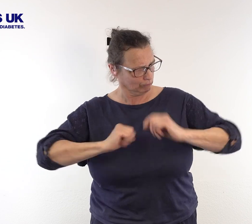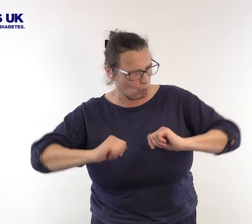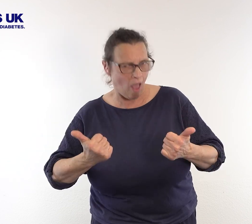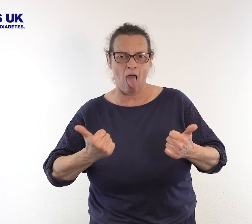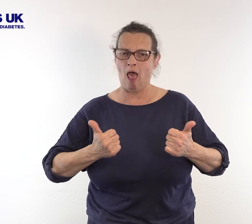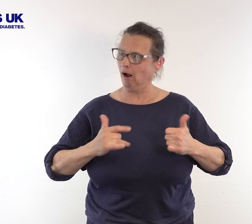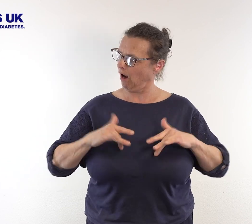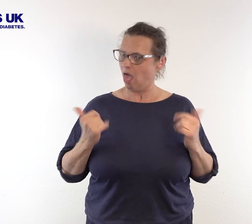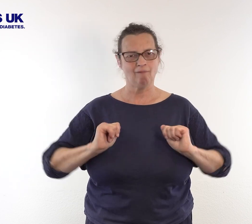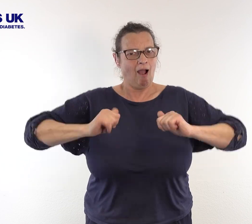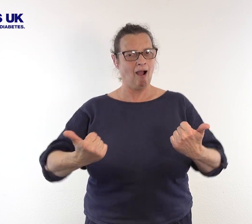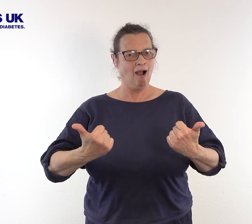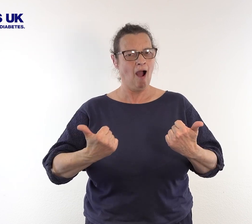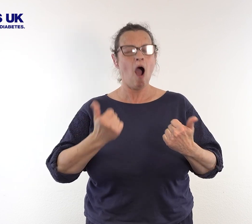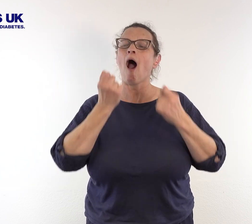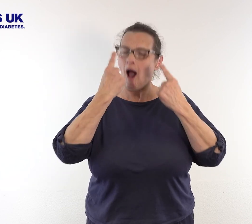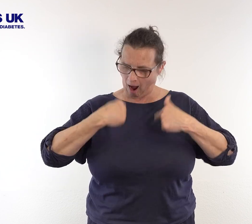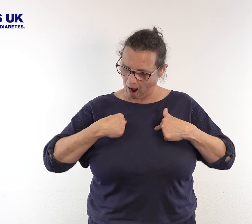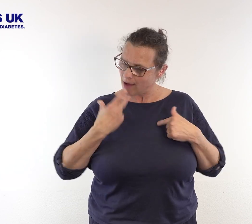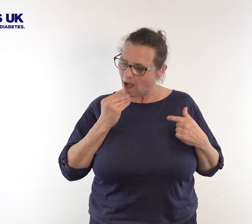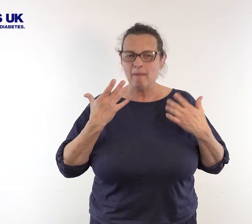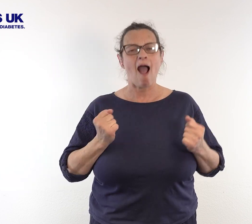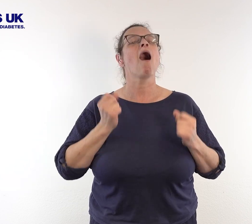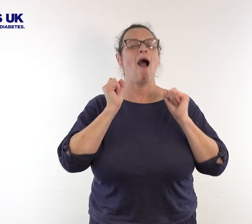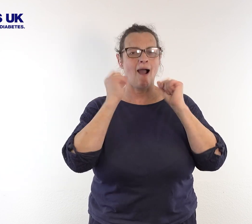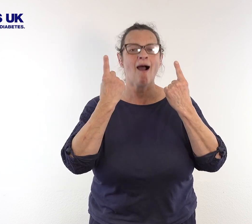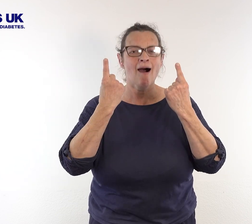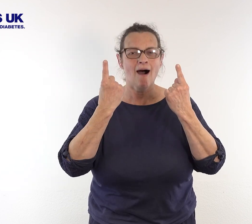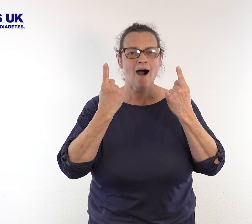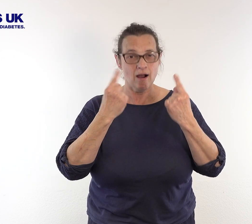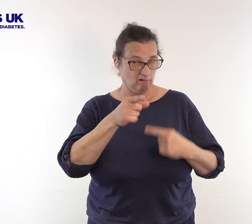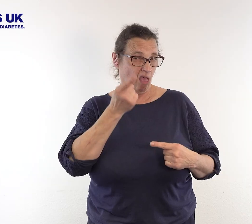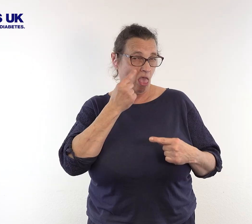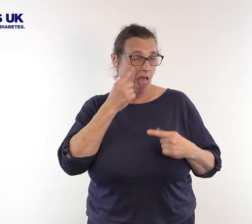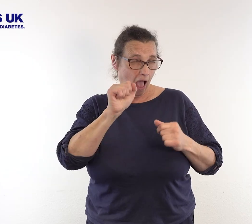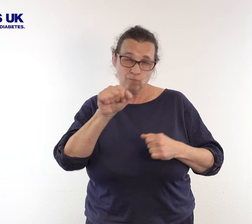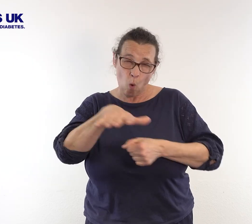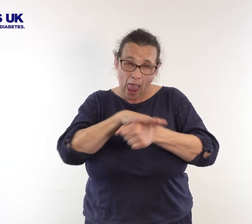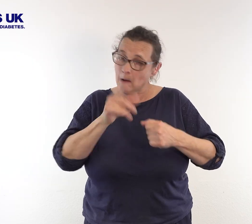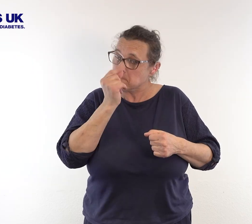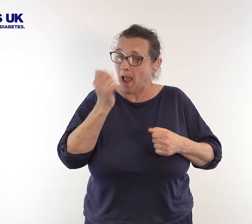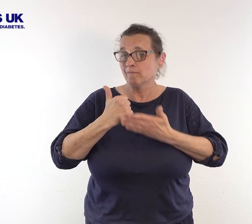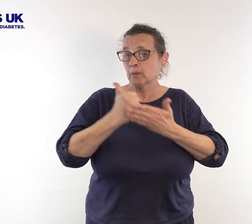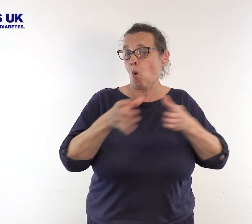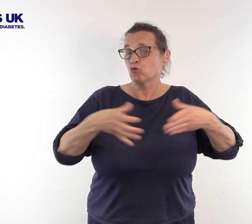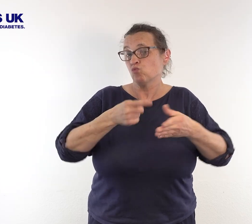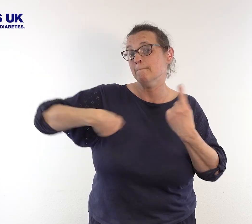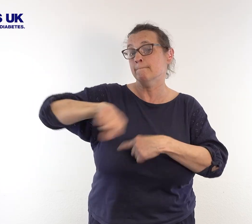with diabetes, from care and treatment to eating and living well and understanding your condition. You can also find out about